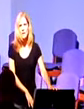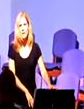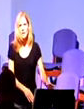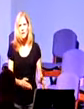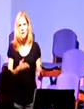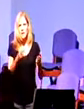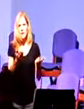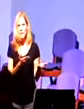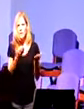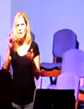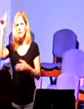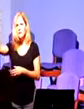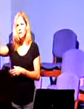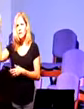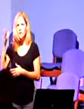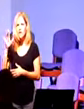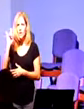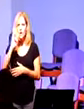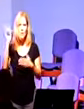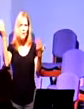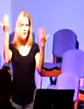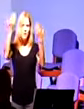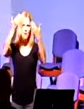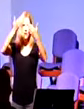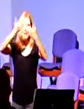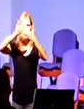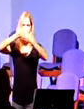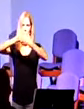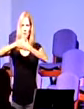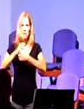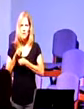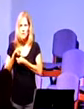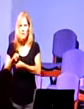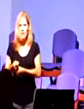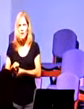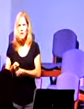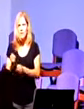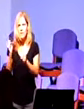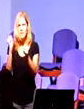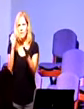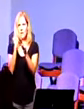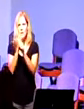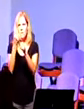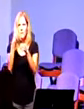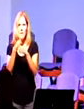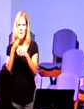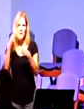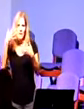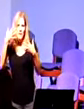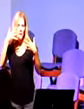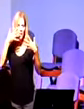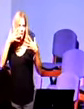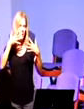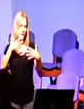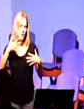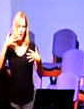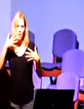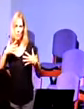sad carry the sunshine where darkness is rife, making